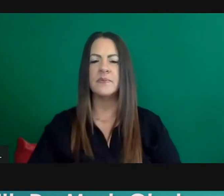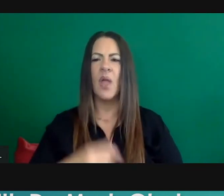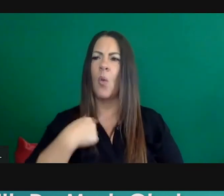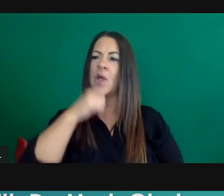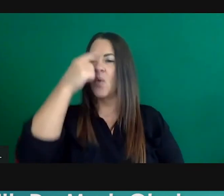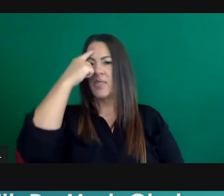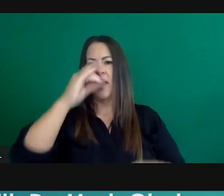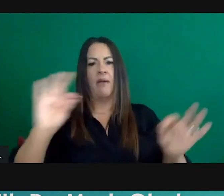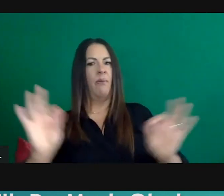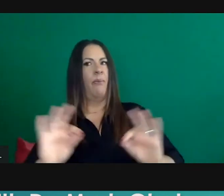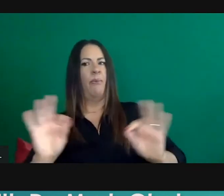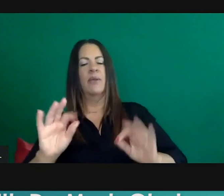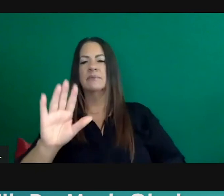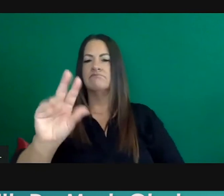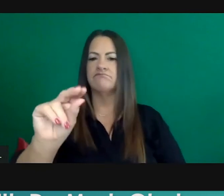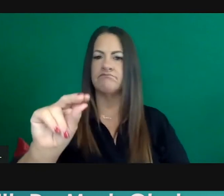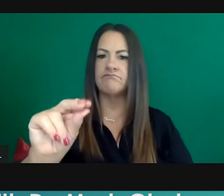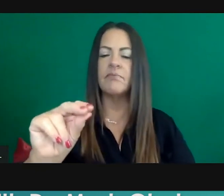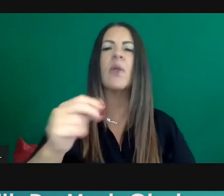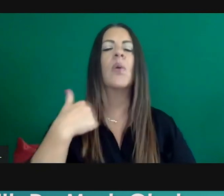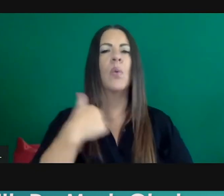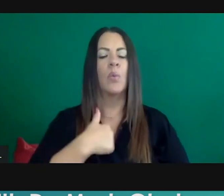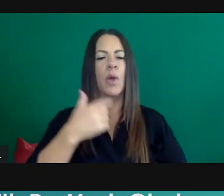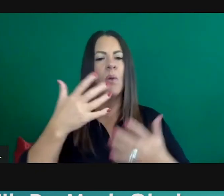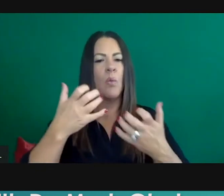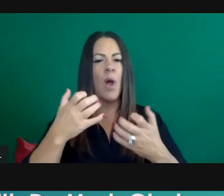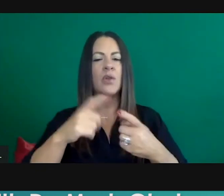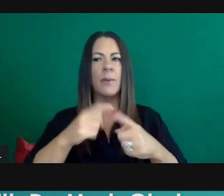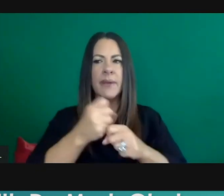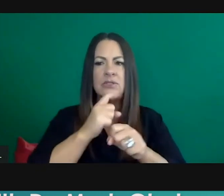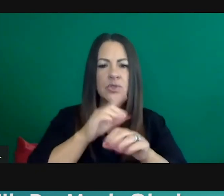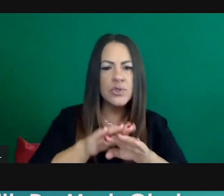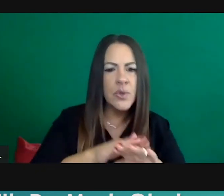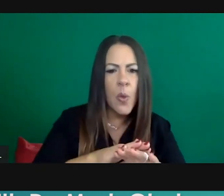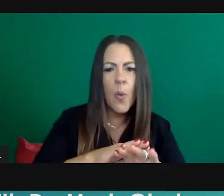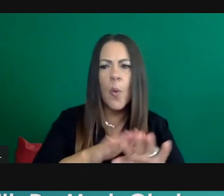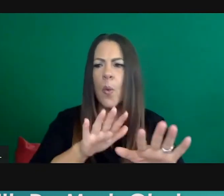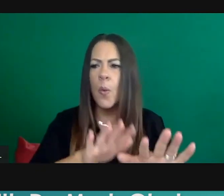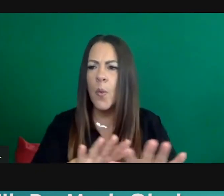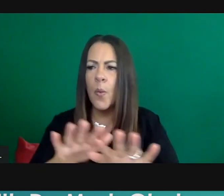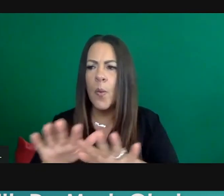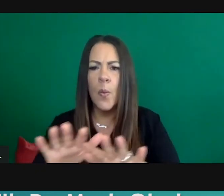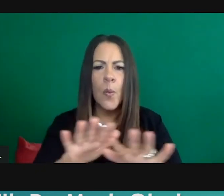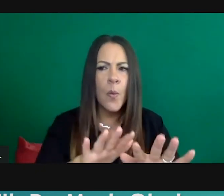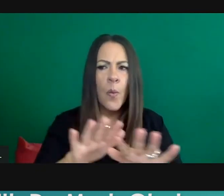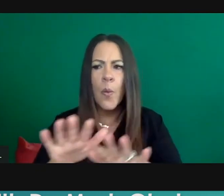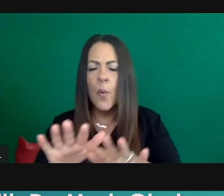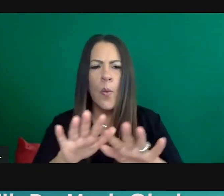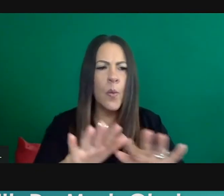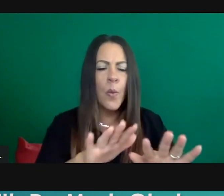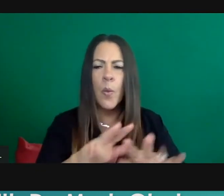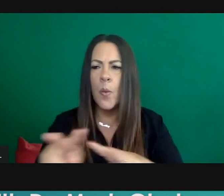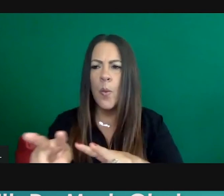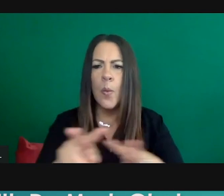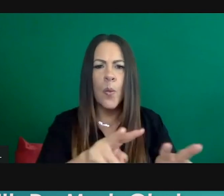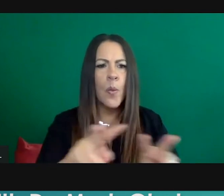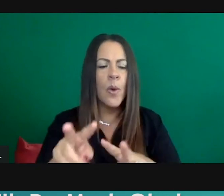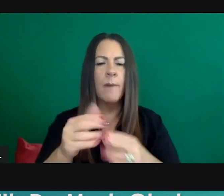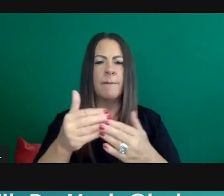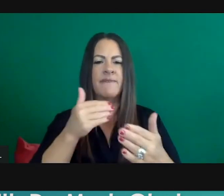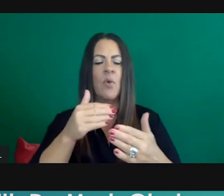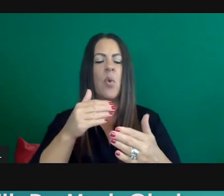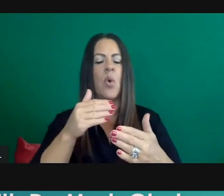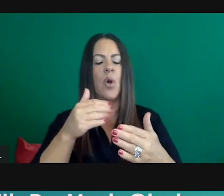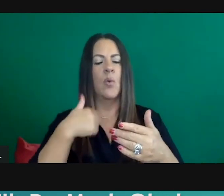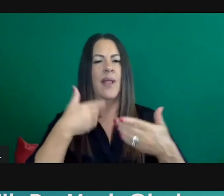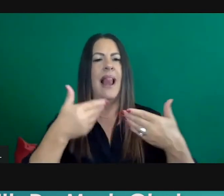lightly, as I said. We want to be slow in the forward movement so we can have some certainty and make sure that any decision to move a county into a